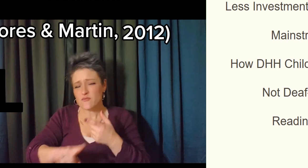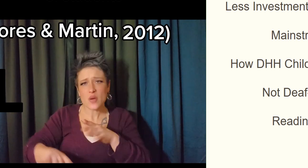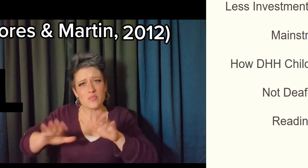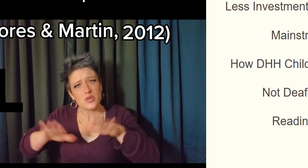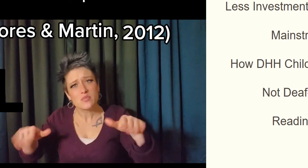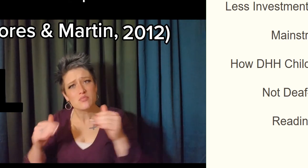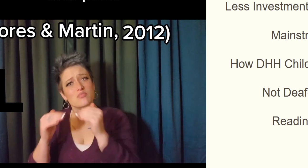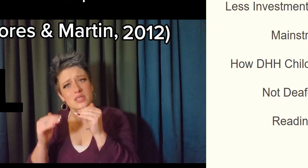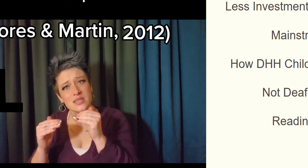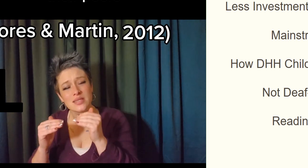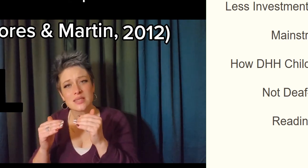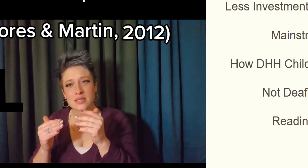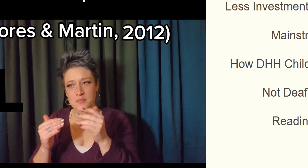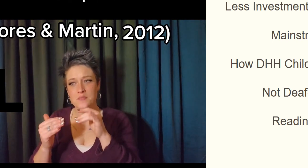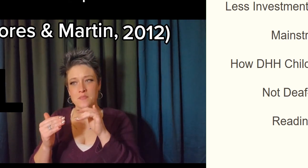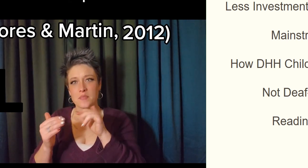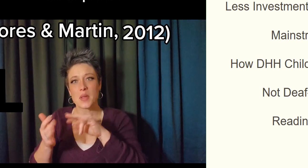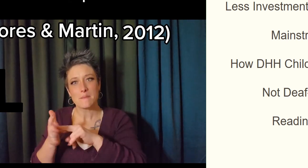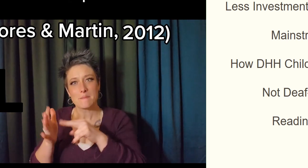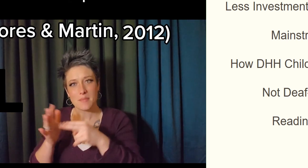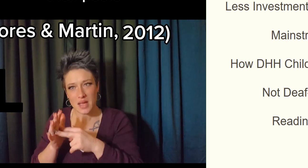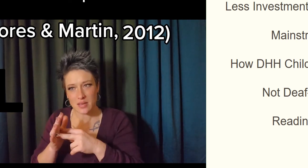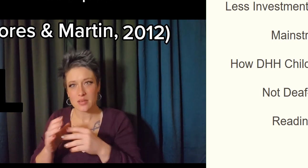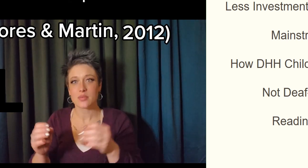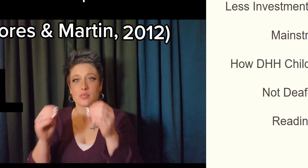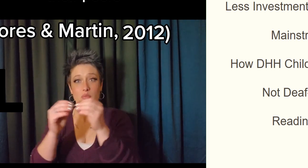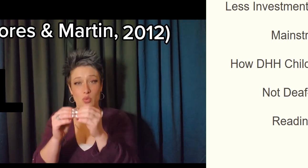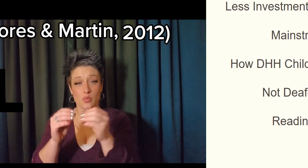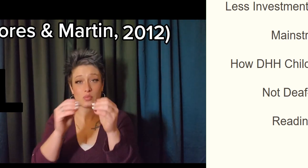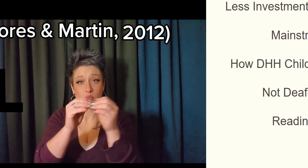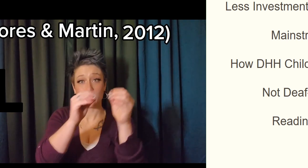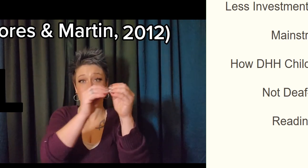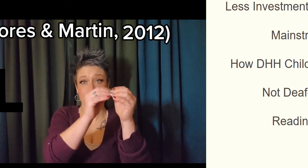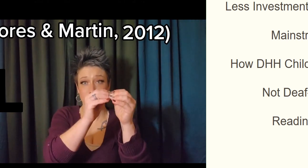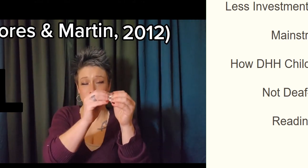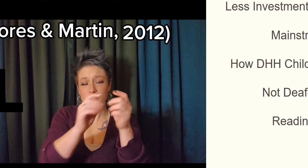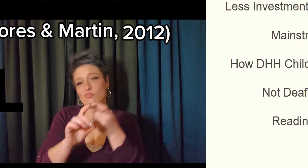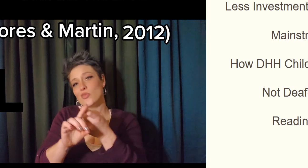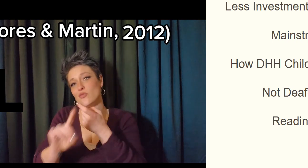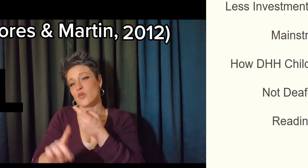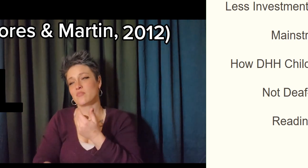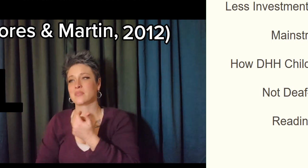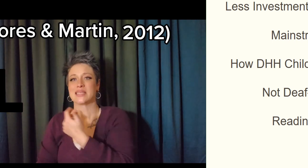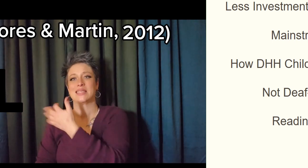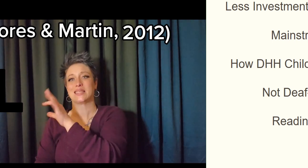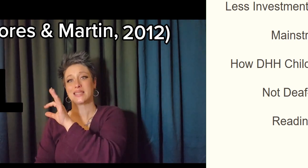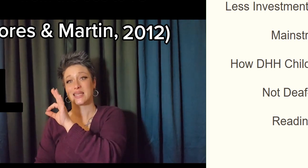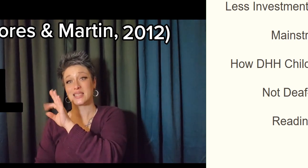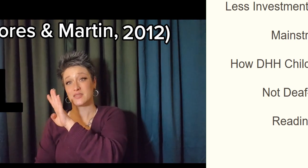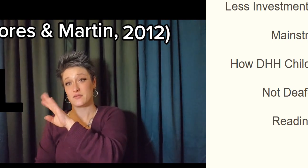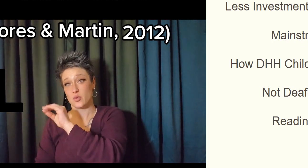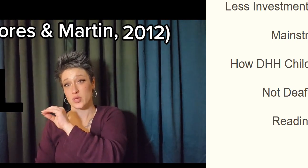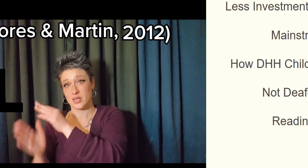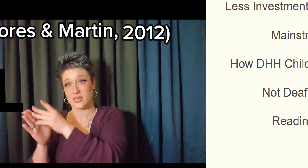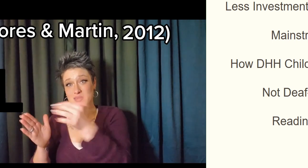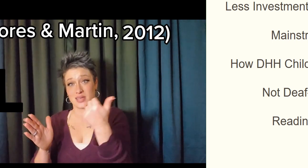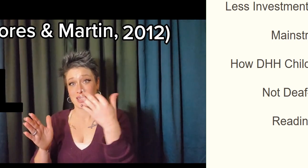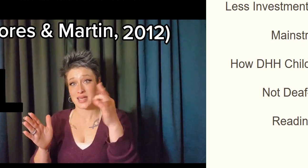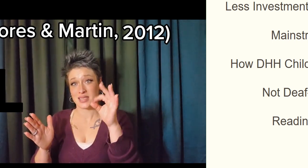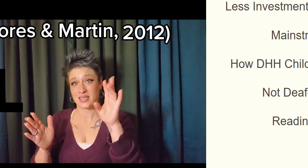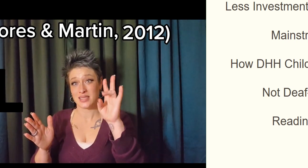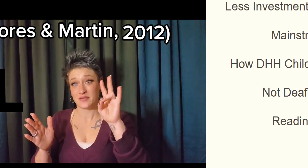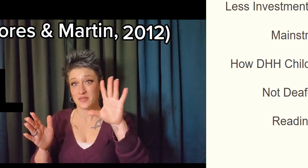students, making sure they weren't separated and isolated from their peers, which meant that more and more and more deaf